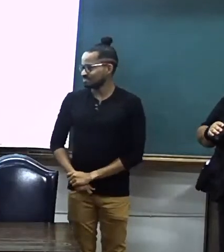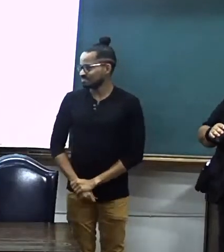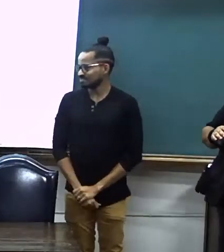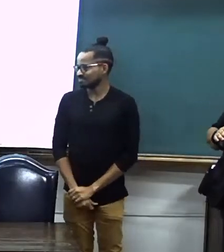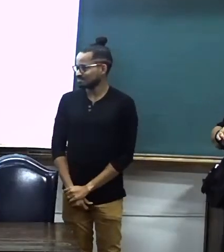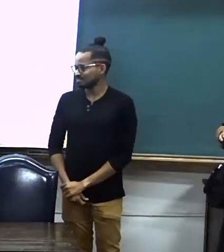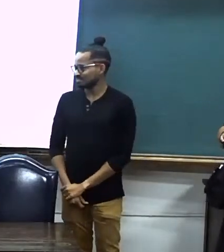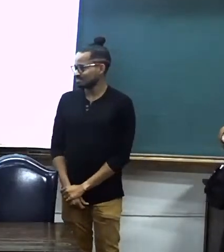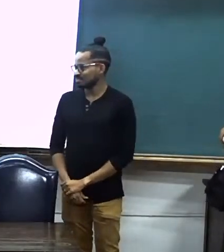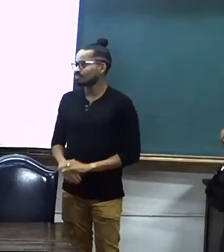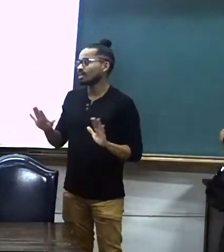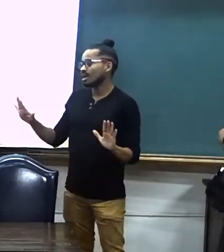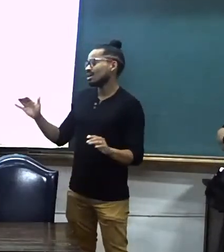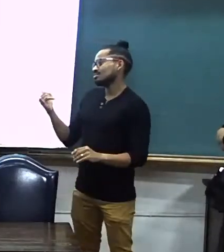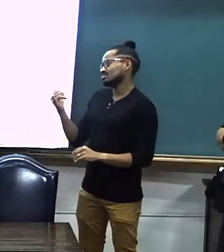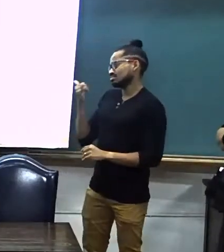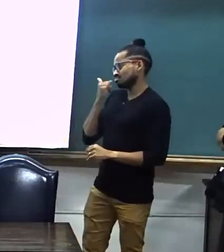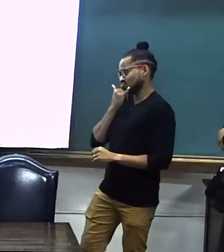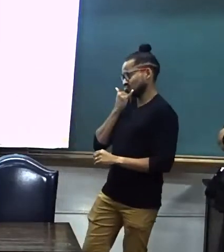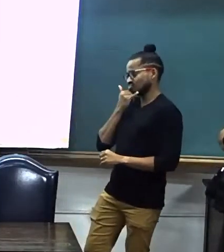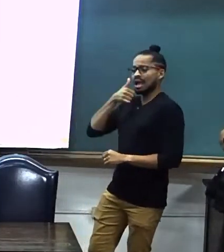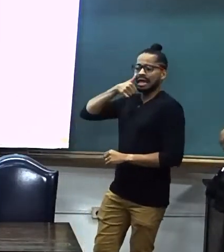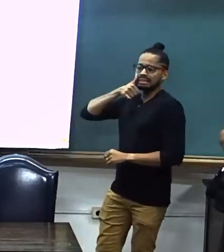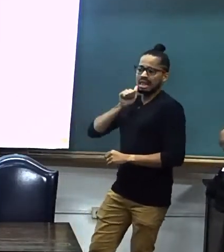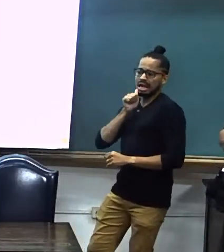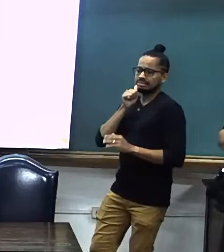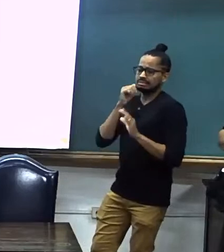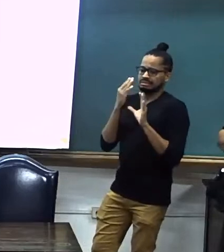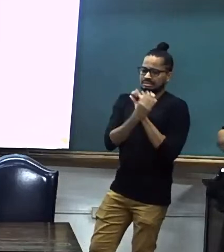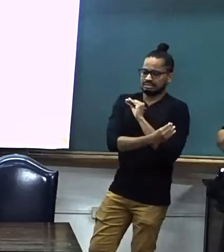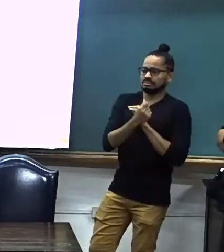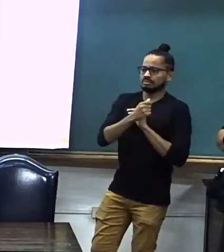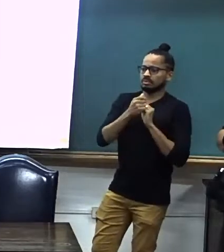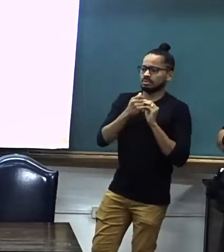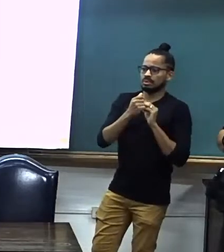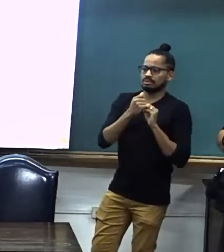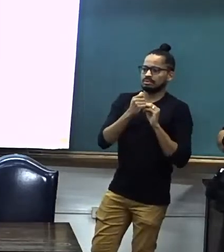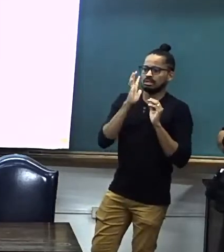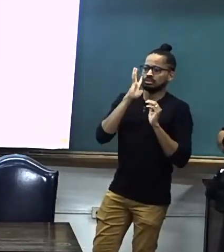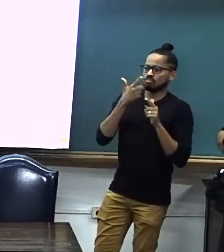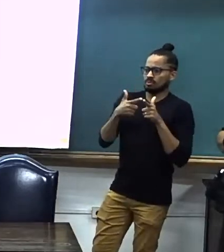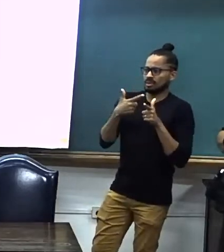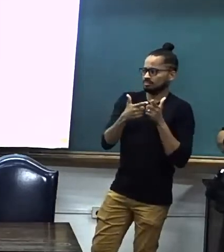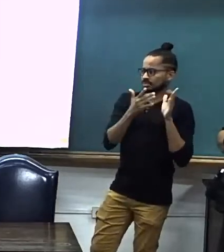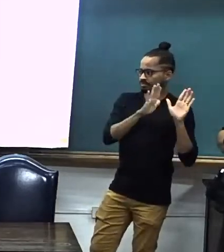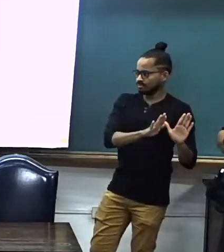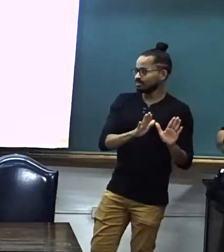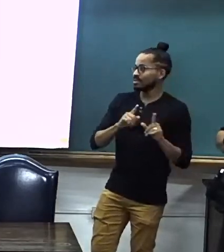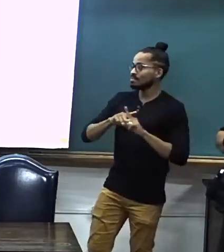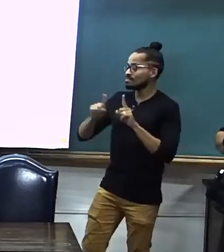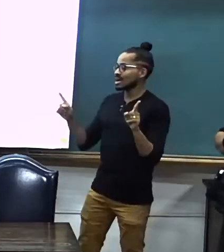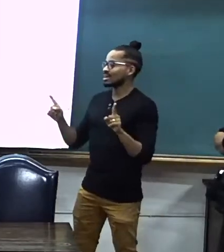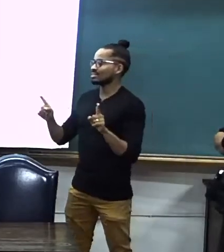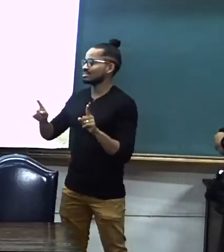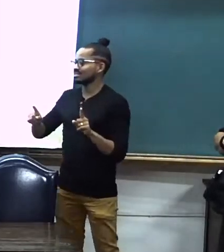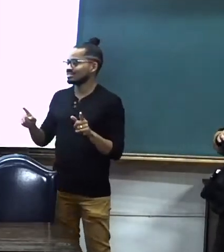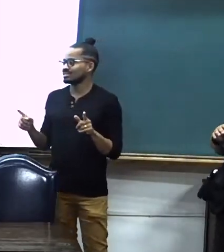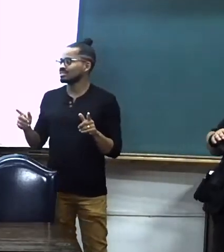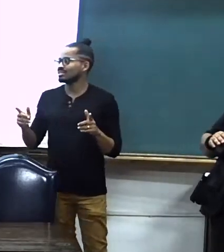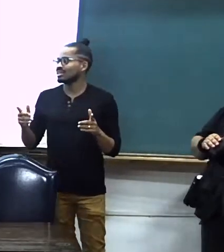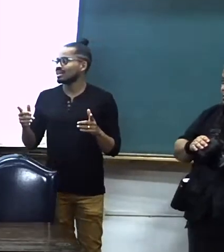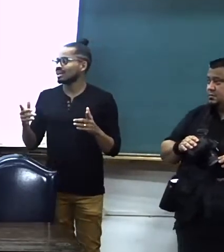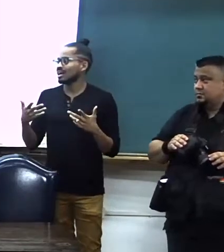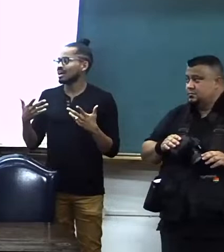I apologize. Adelaide had to solve a problem. So if you have any questions, thank you very much for your